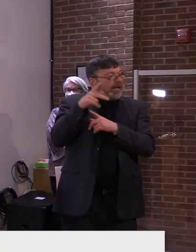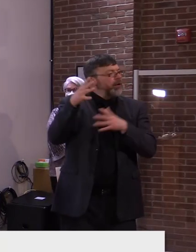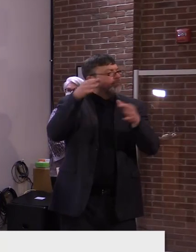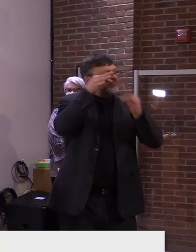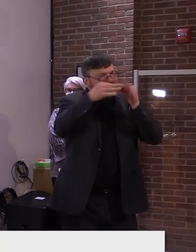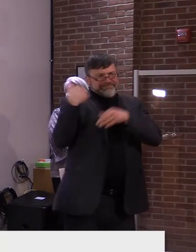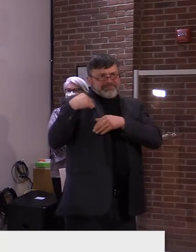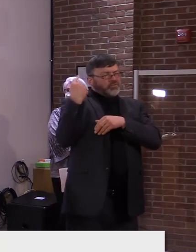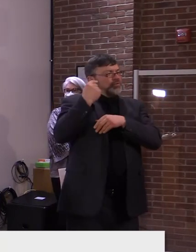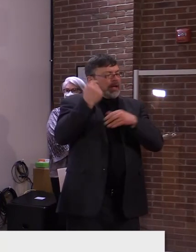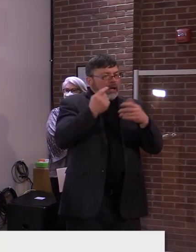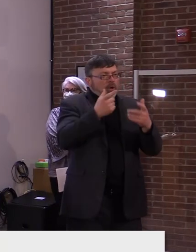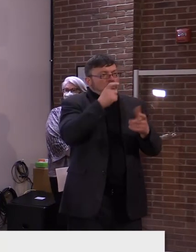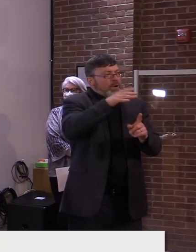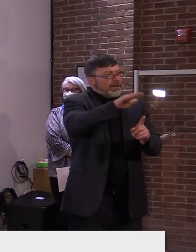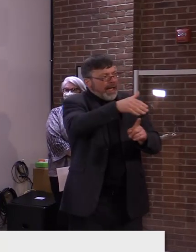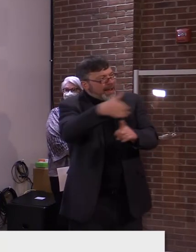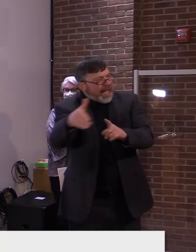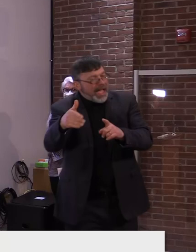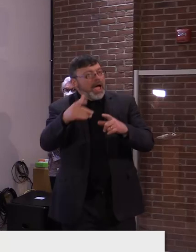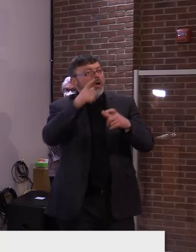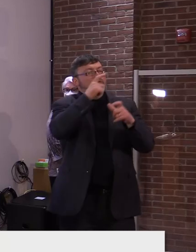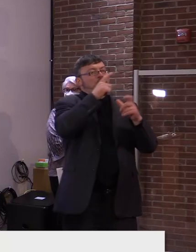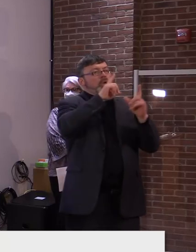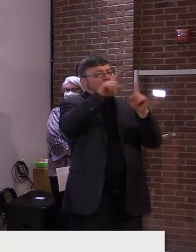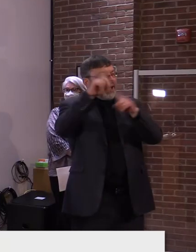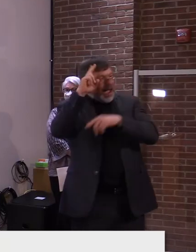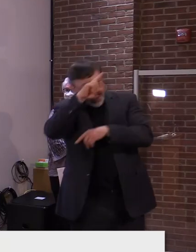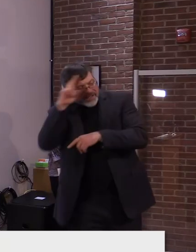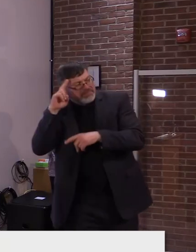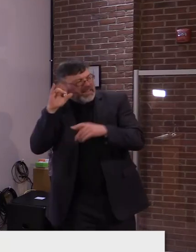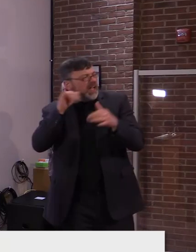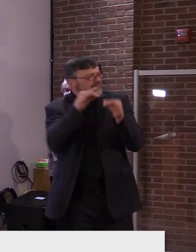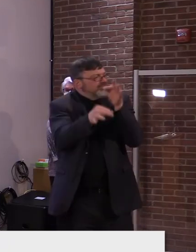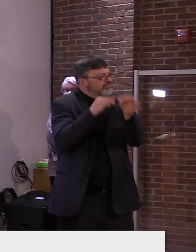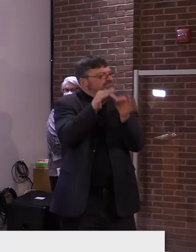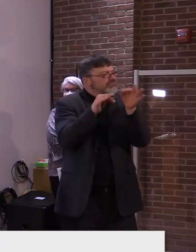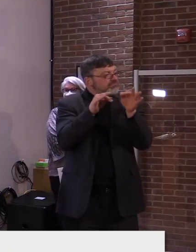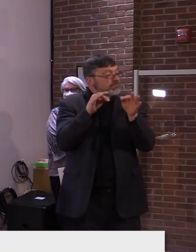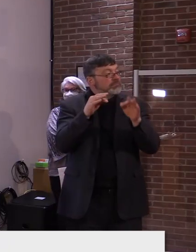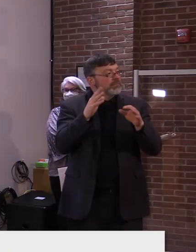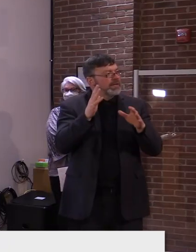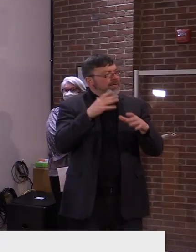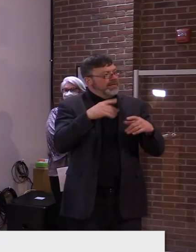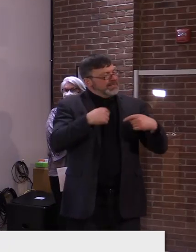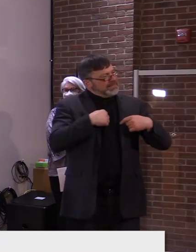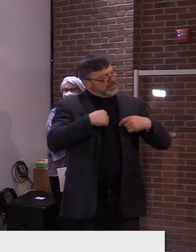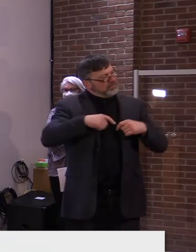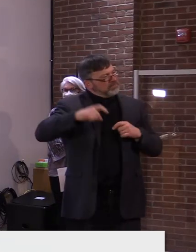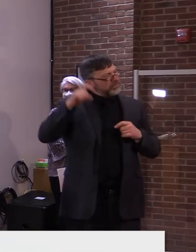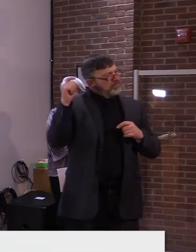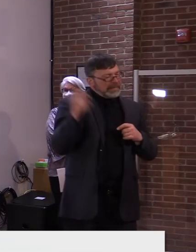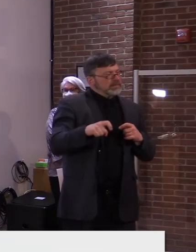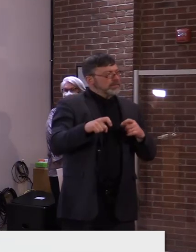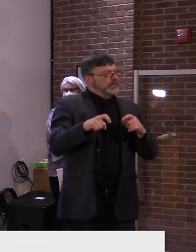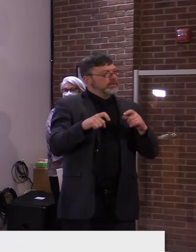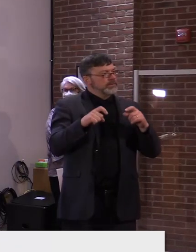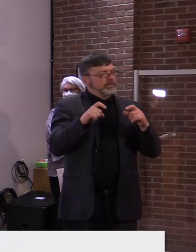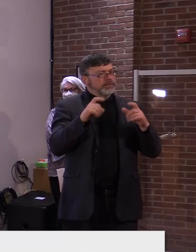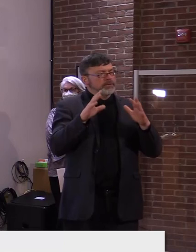have decreased, and we're just going to have to get a little bit more accustomed to there's going to be